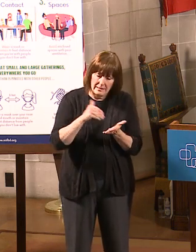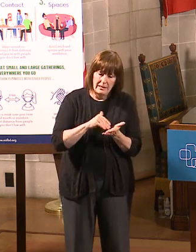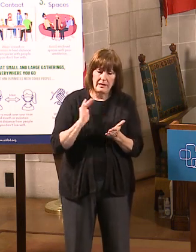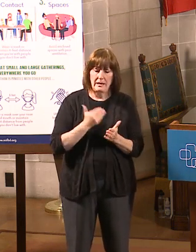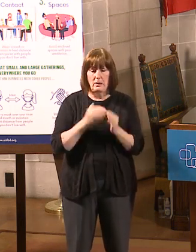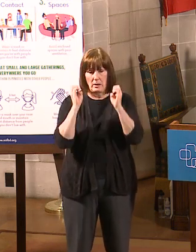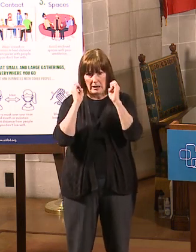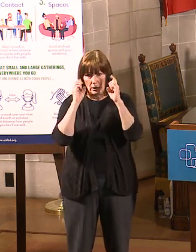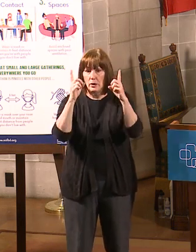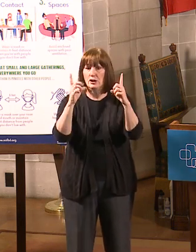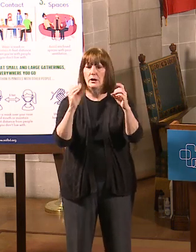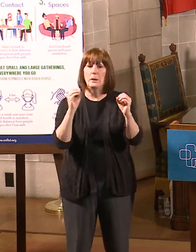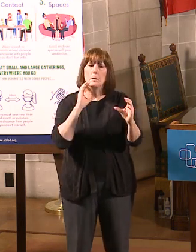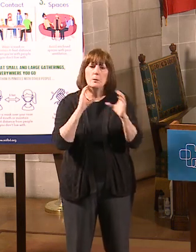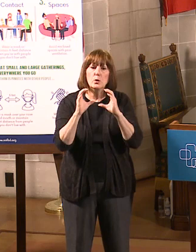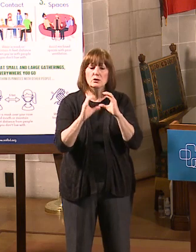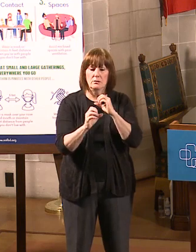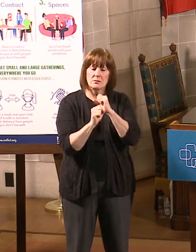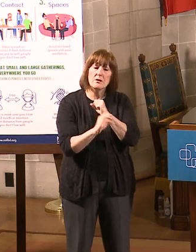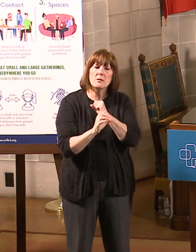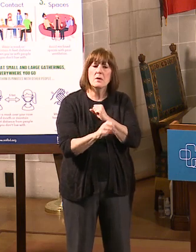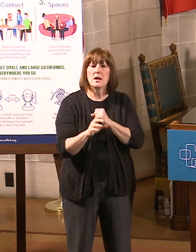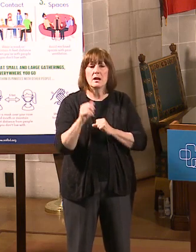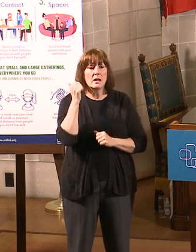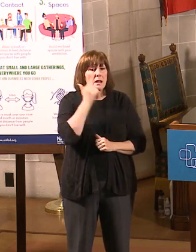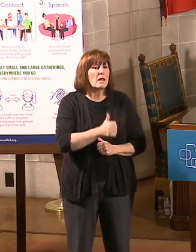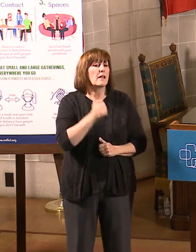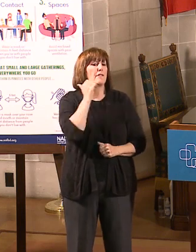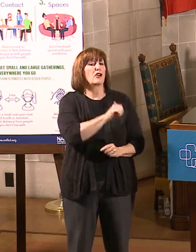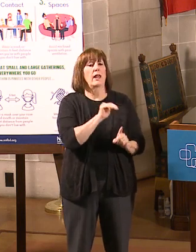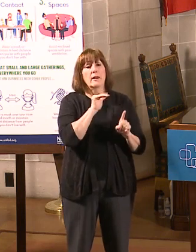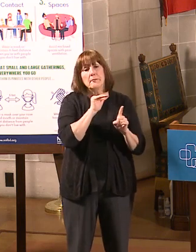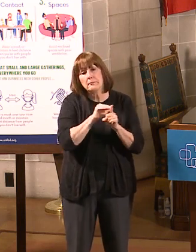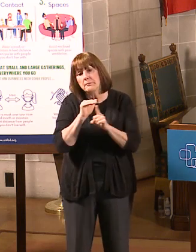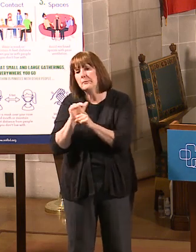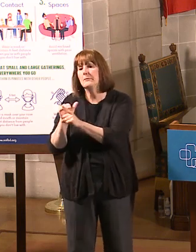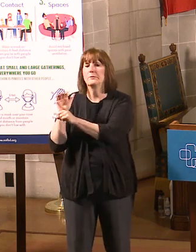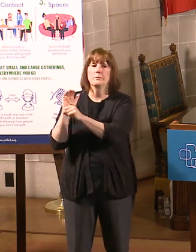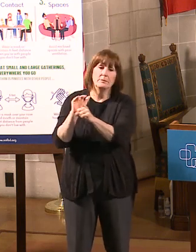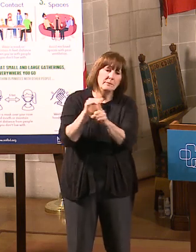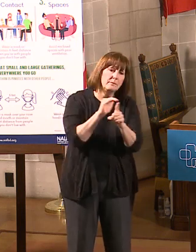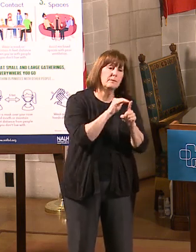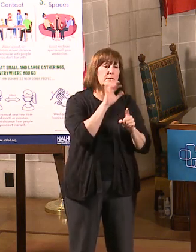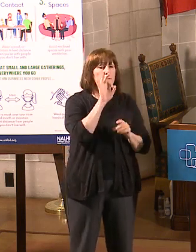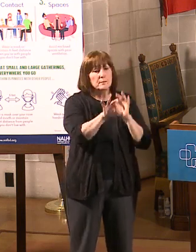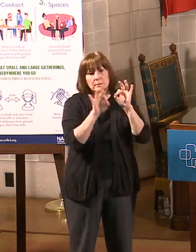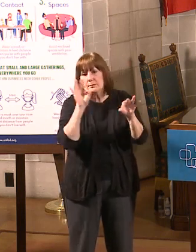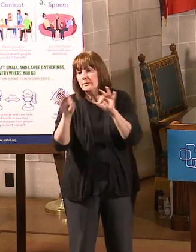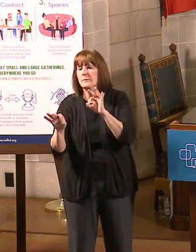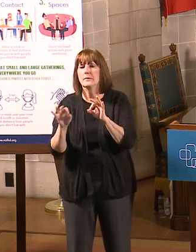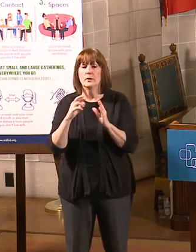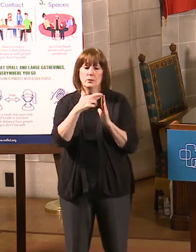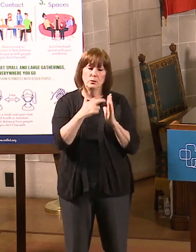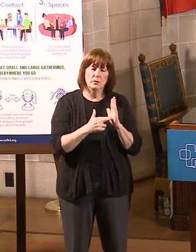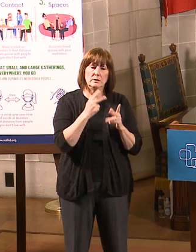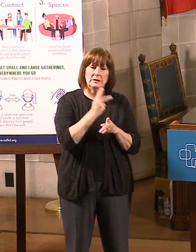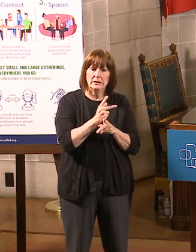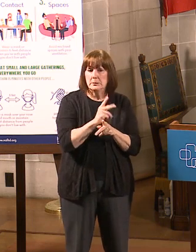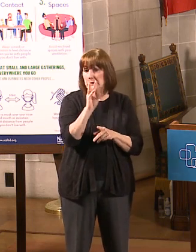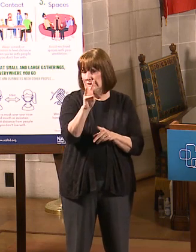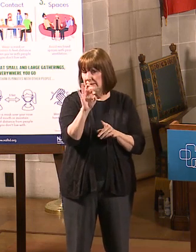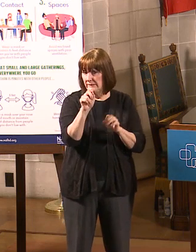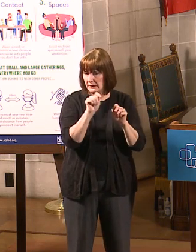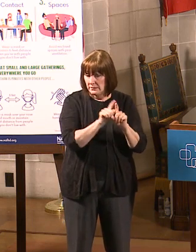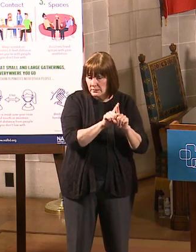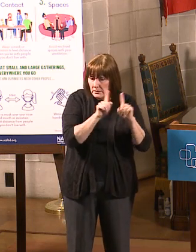do every day when we have one of these press briefings. We're talking about the rules around keeping that 6 foot of distance,